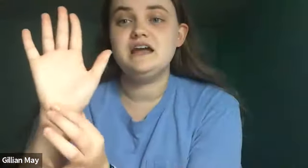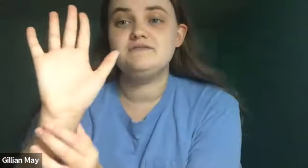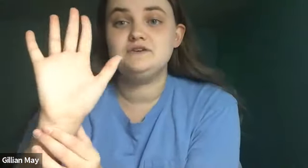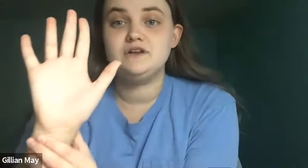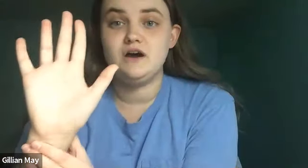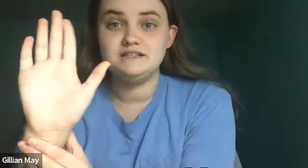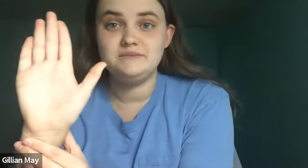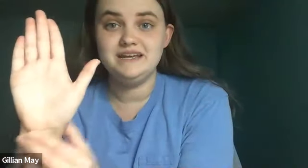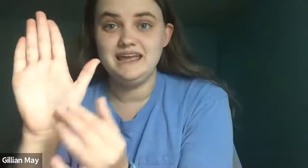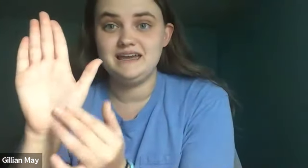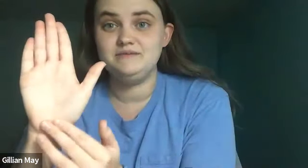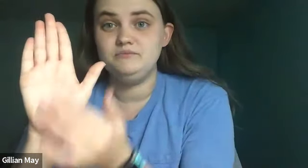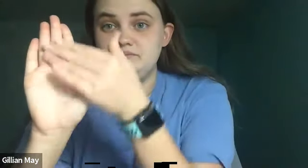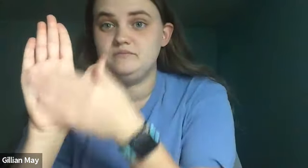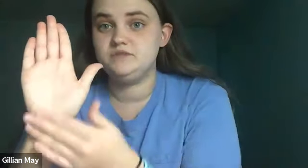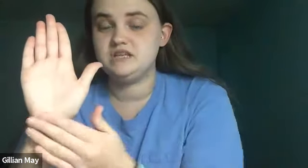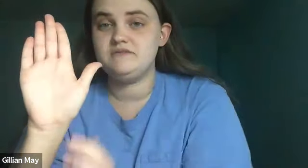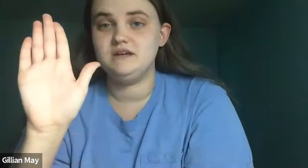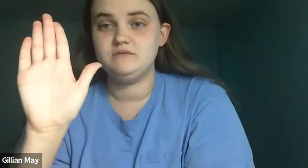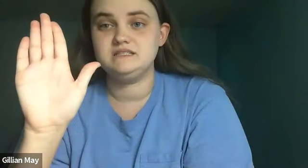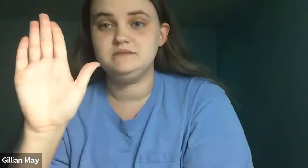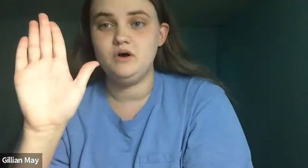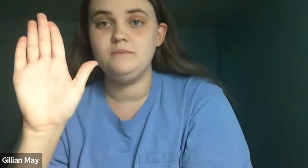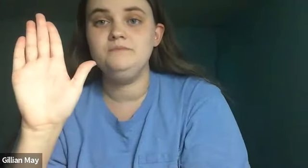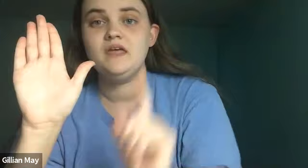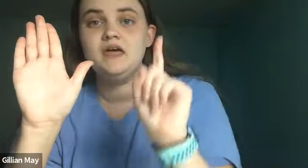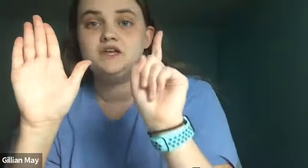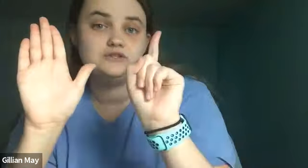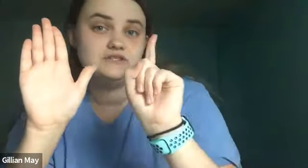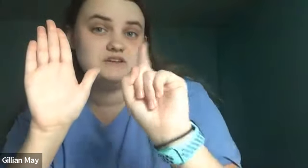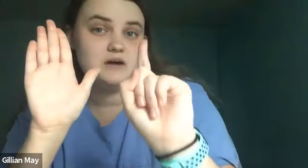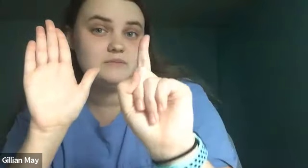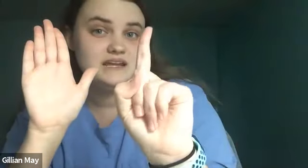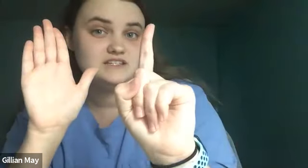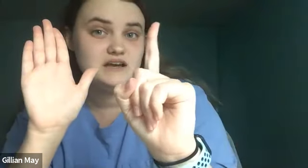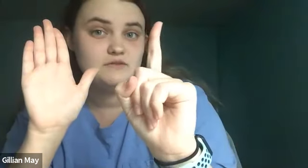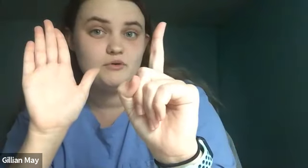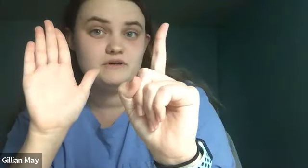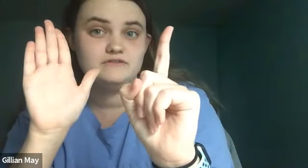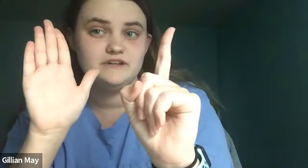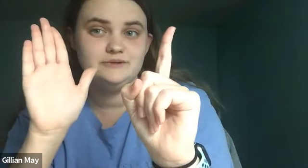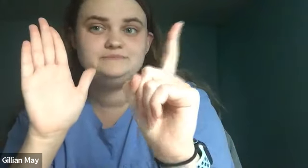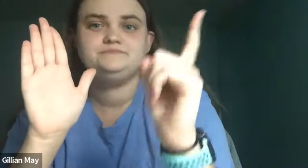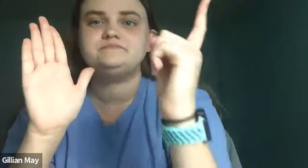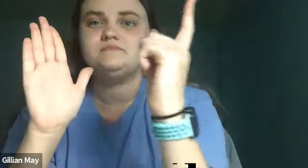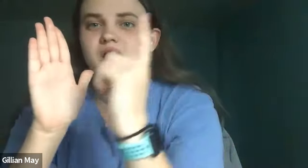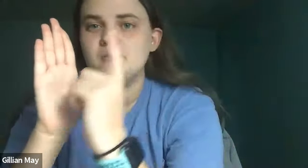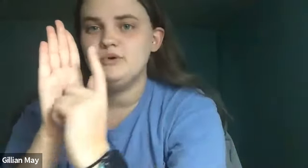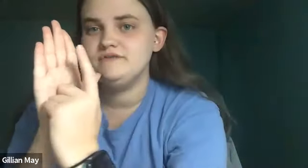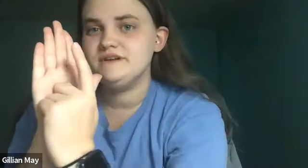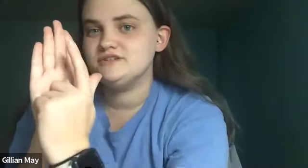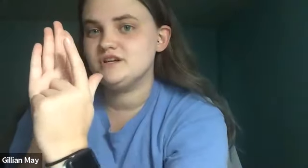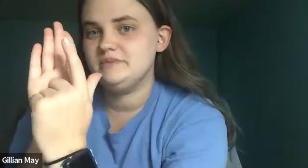going to have your non-dominant hand, just having a resting palm. Your dominant hand's going to have a pointer finger. Pointer finger is going to